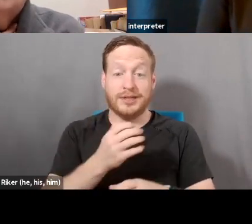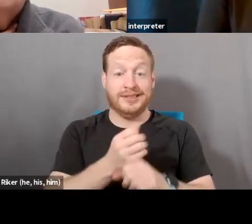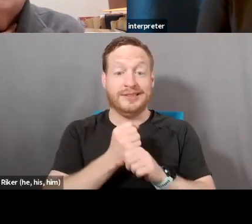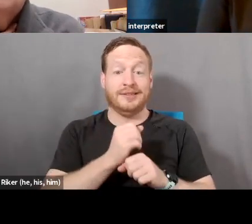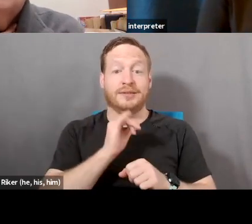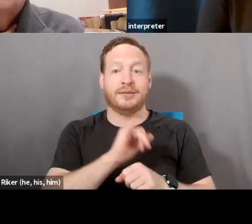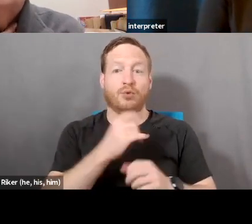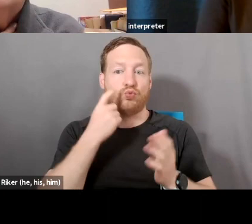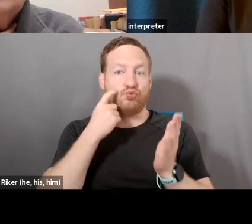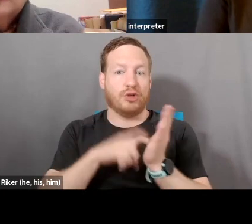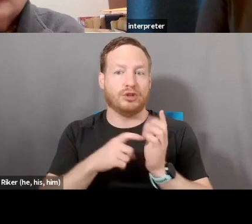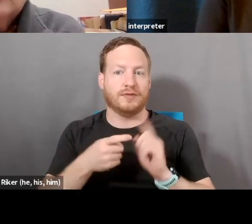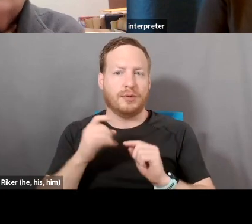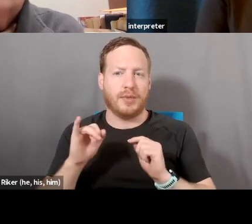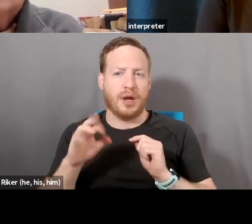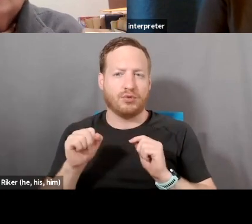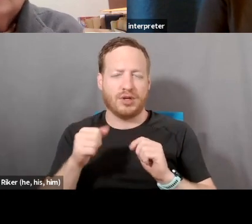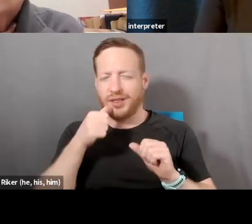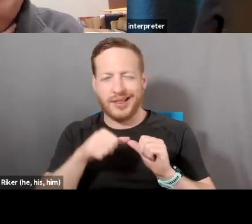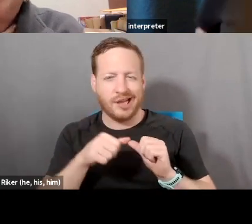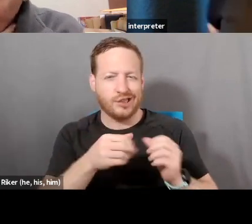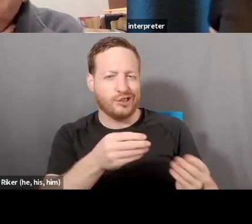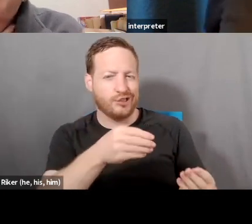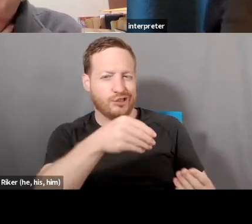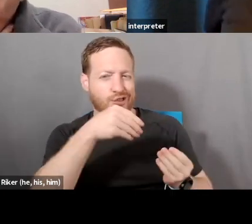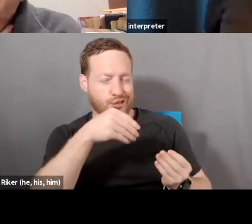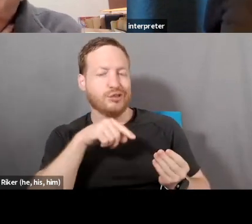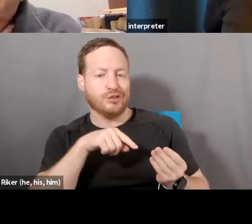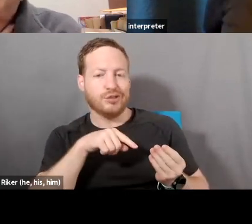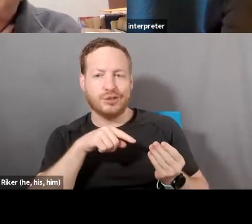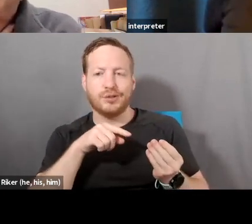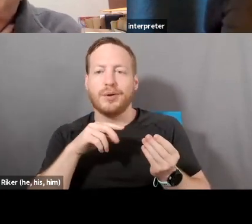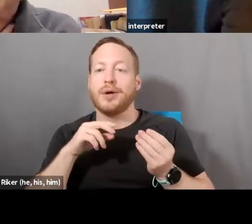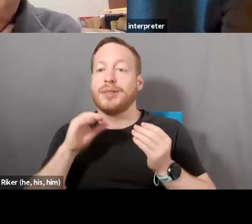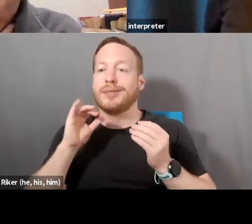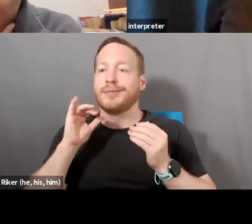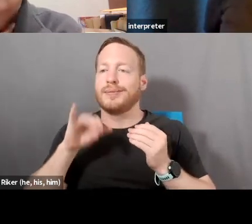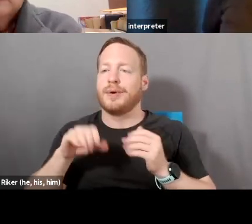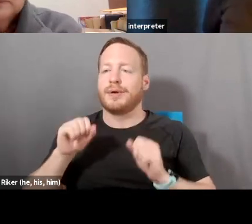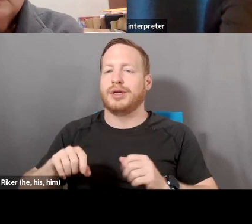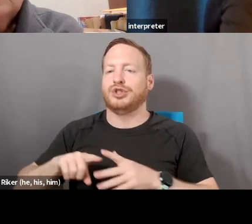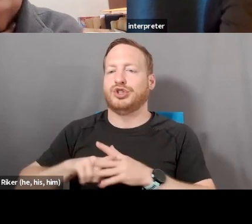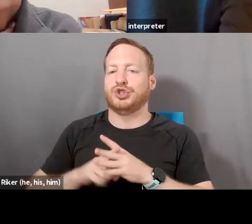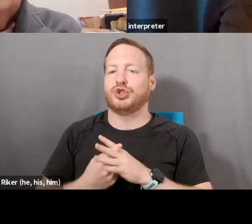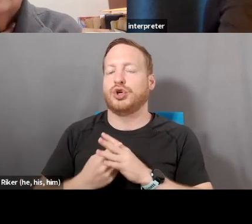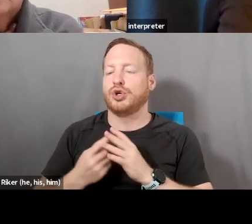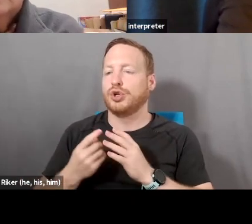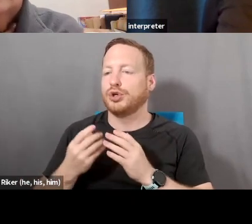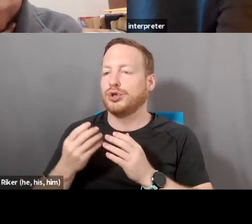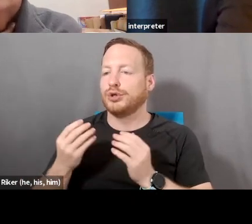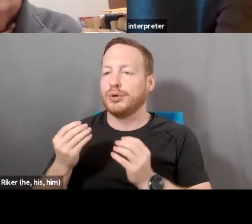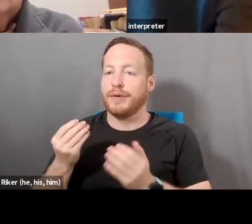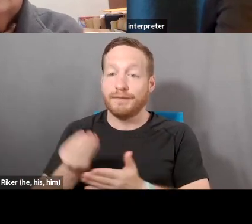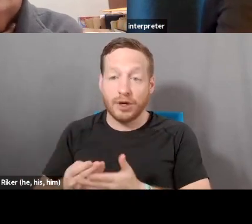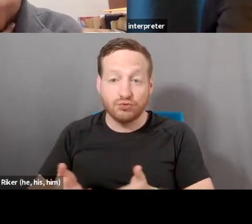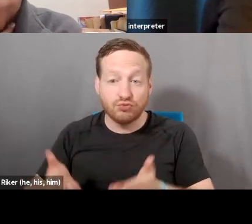So in that way, if we got that set up and we got the recognition from the IRS and we have the letter, then we